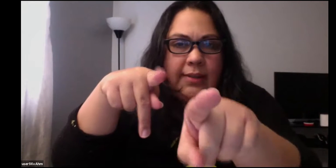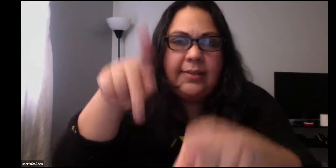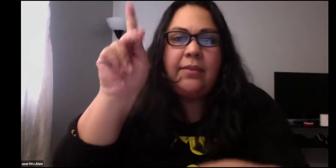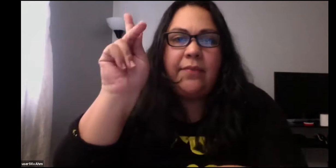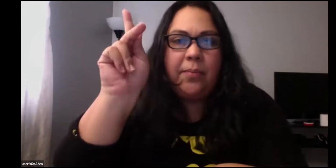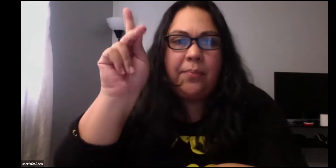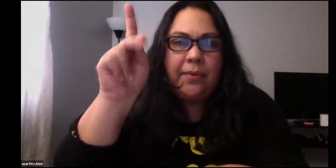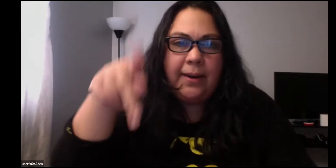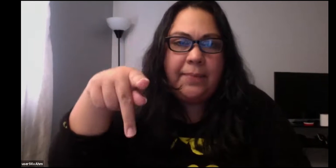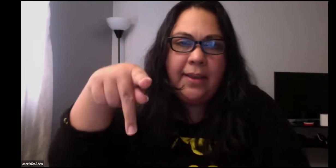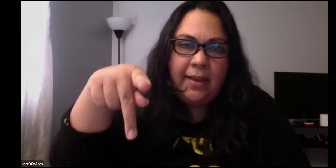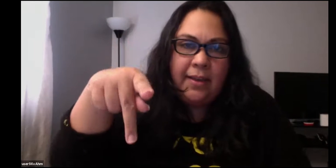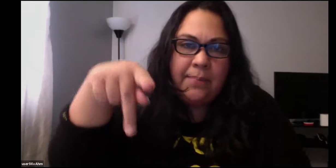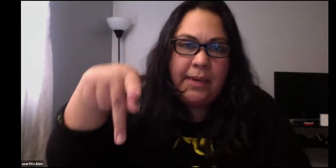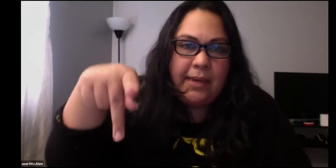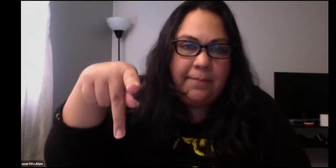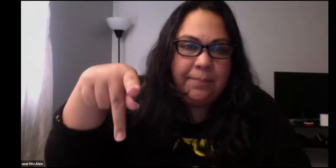of up, right? P.